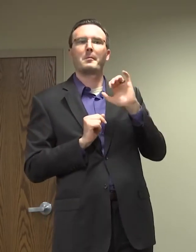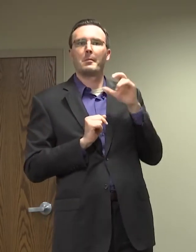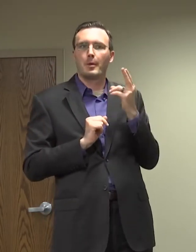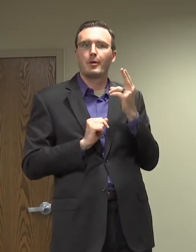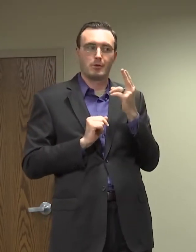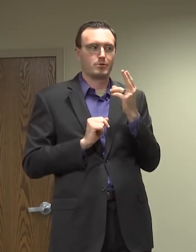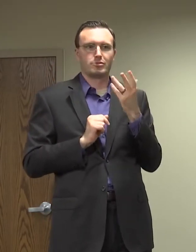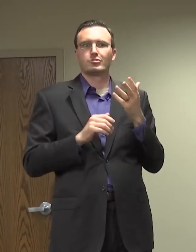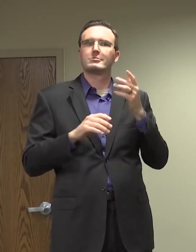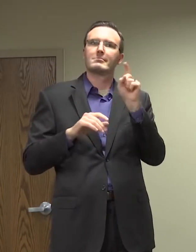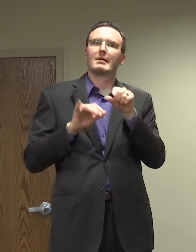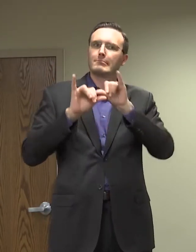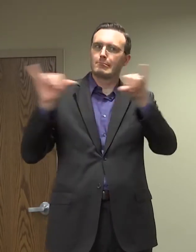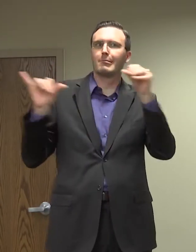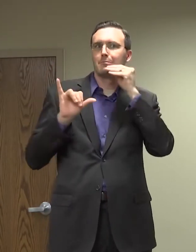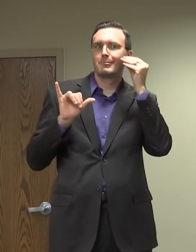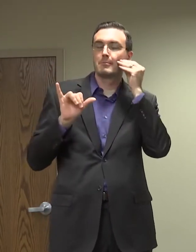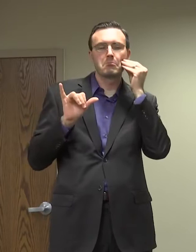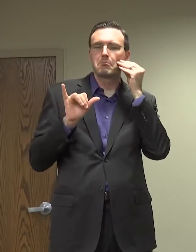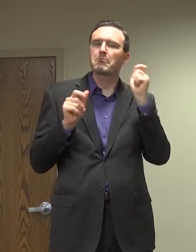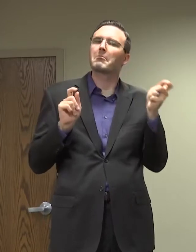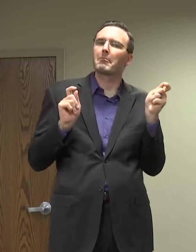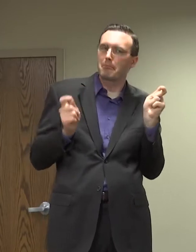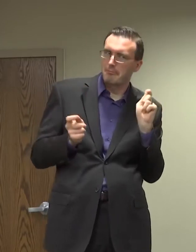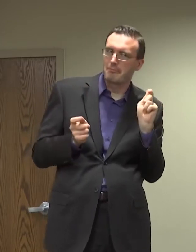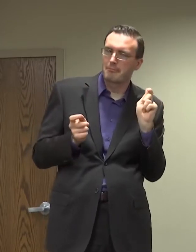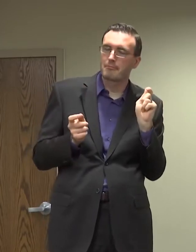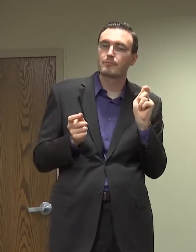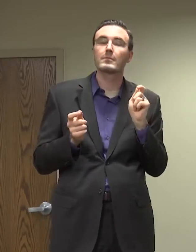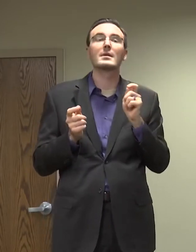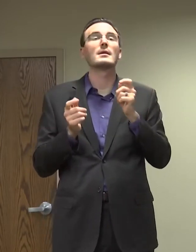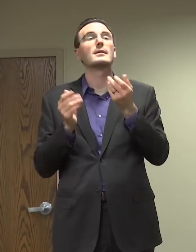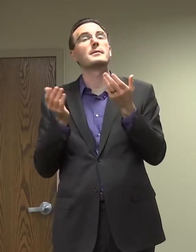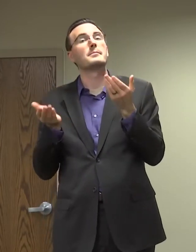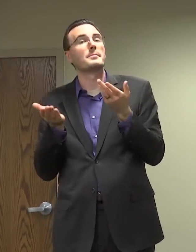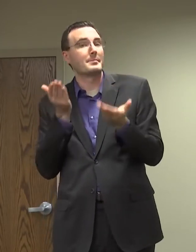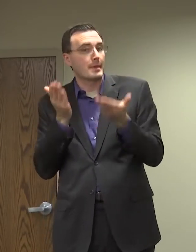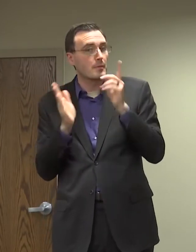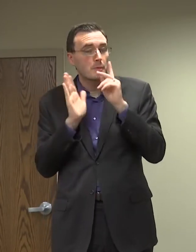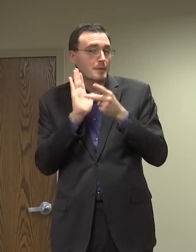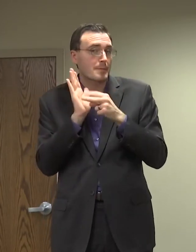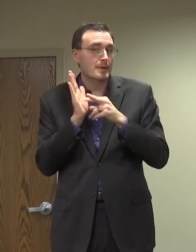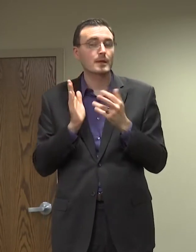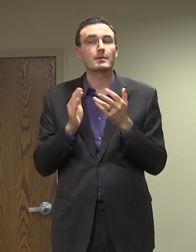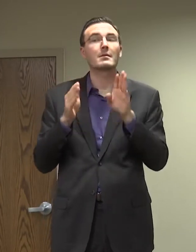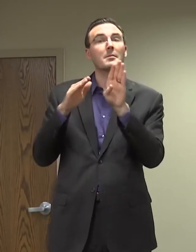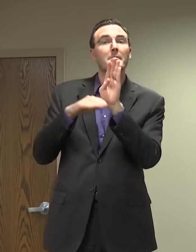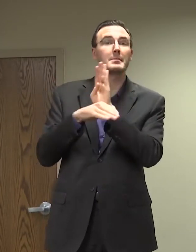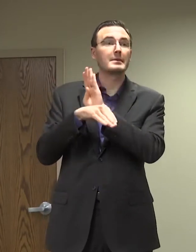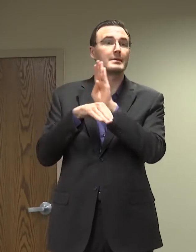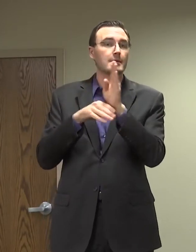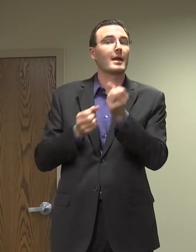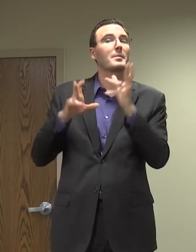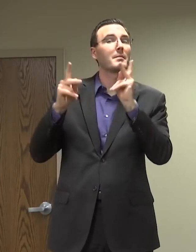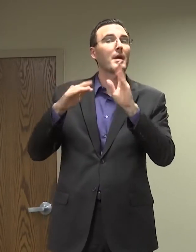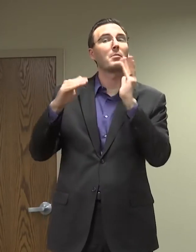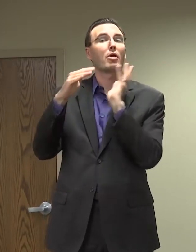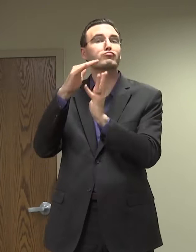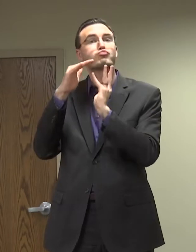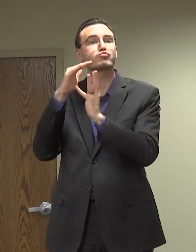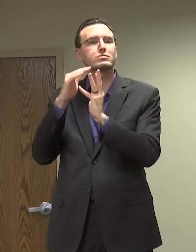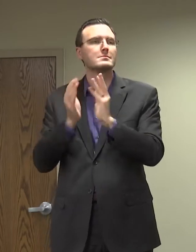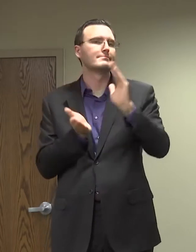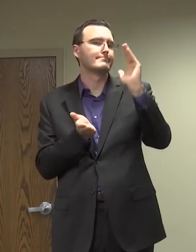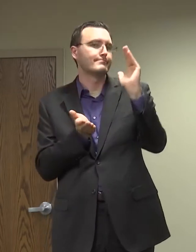will mean for our businesses, it may mean reduction in capacity, it may mean a reduction in hours, it may mean